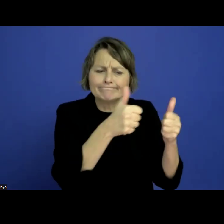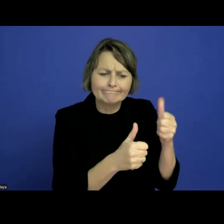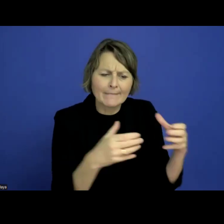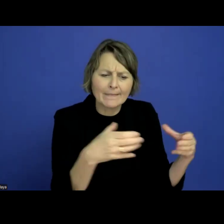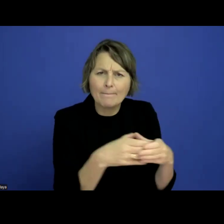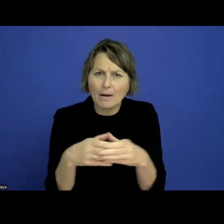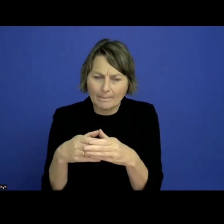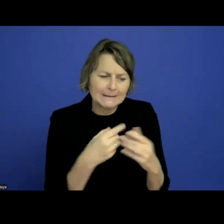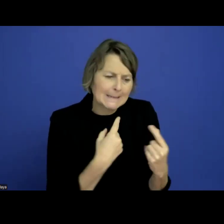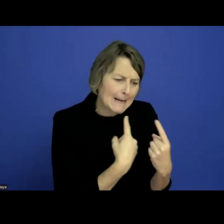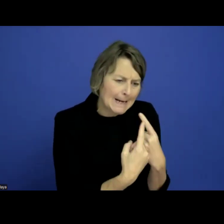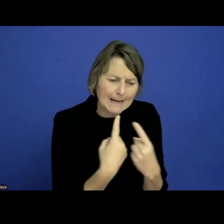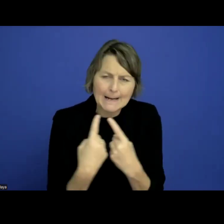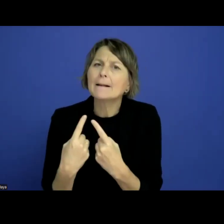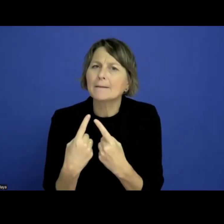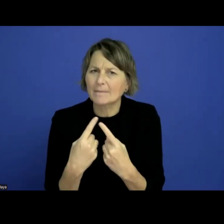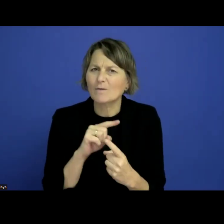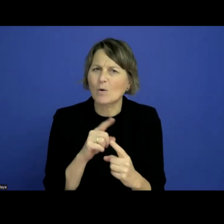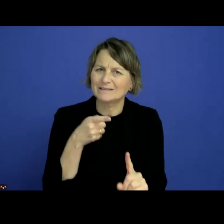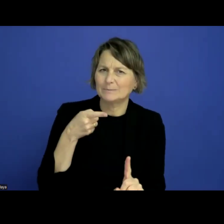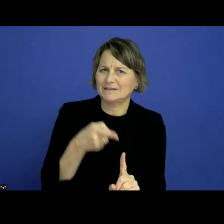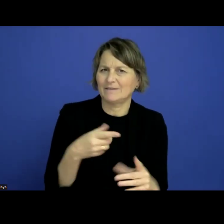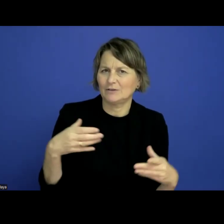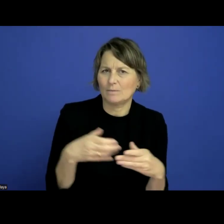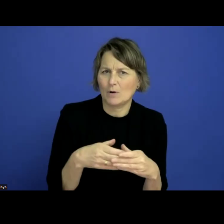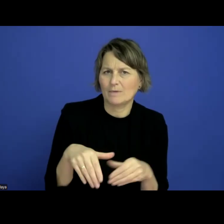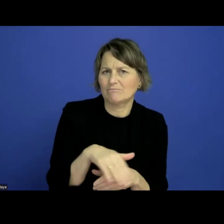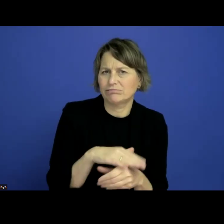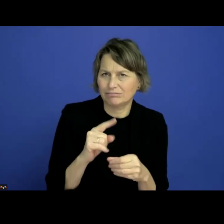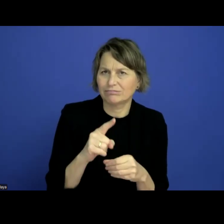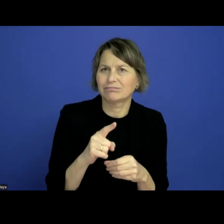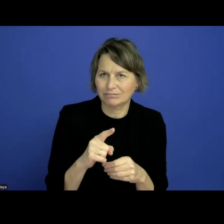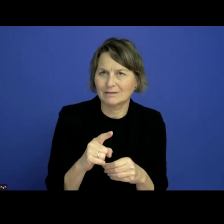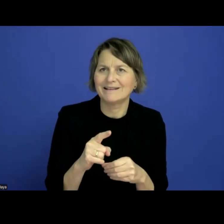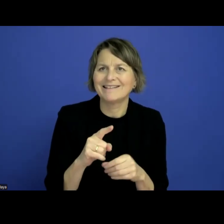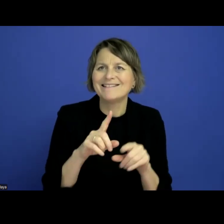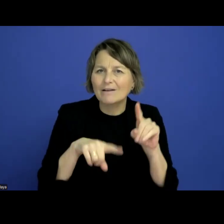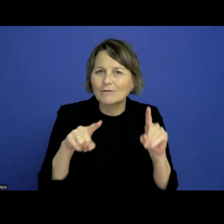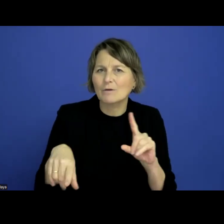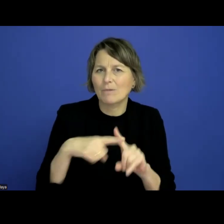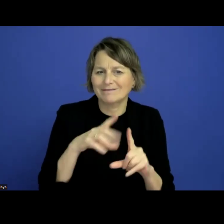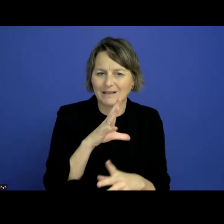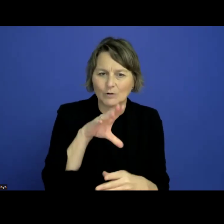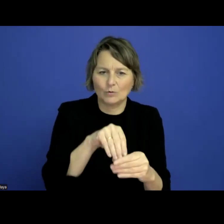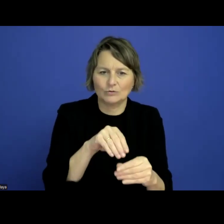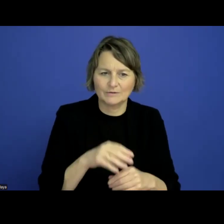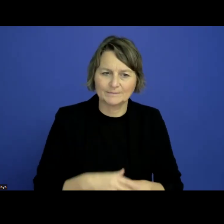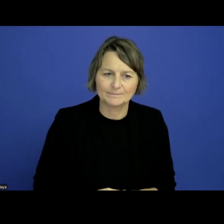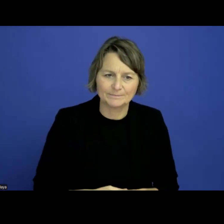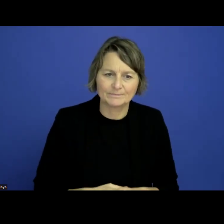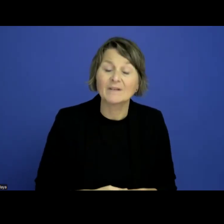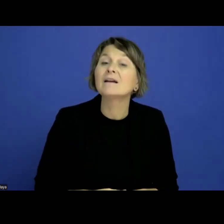inclusion department. First of all, is to break the taboo still on this topic, because there are still a lot of